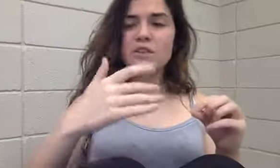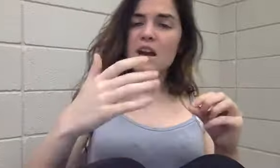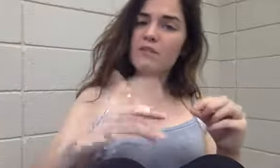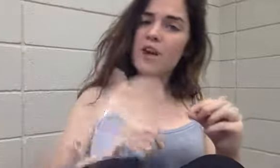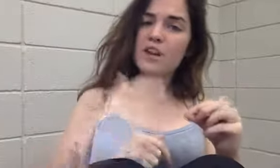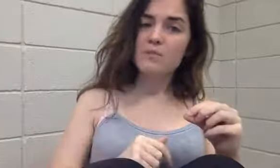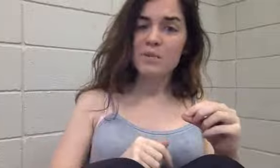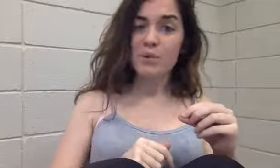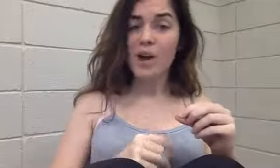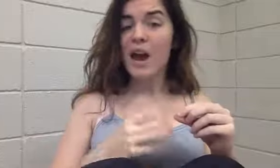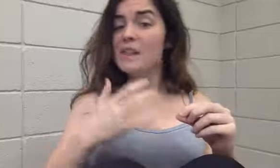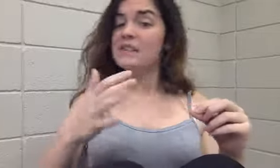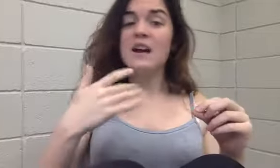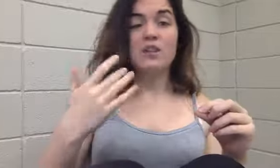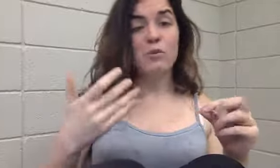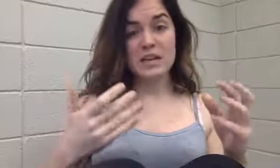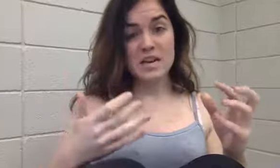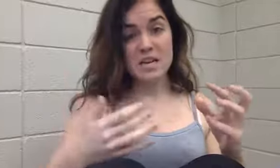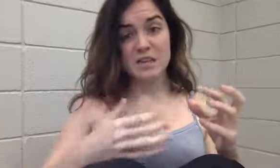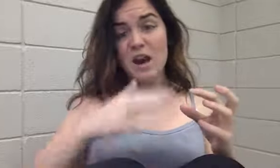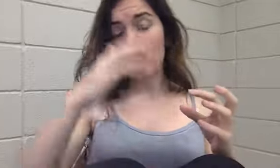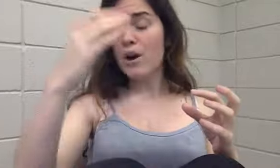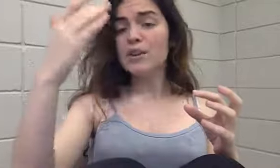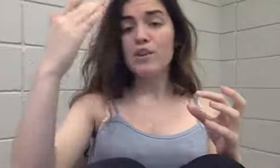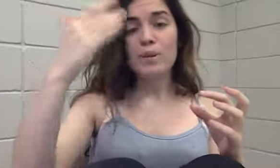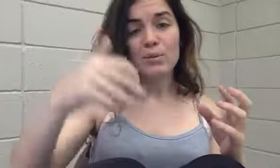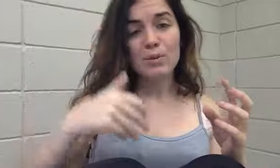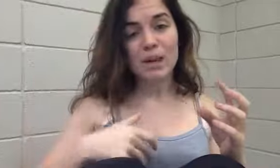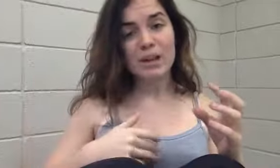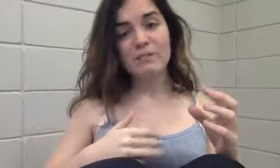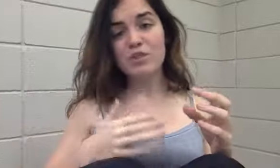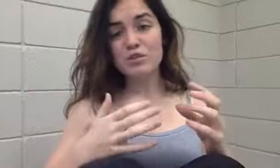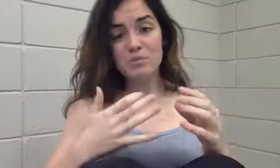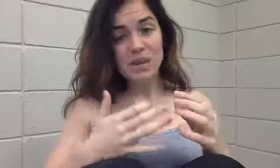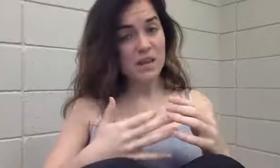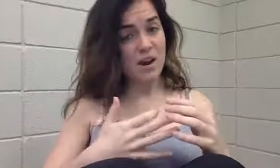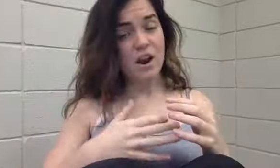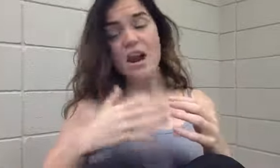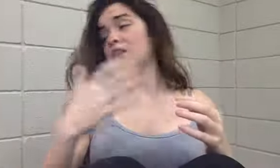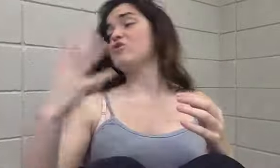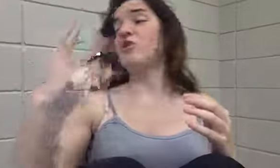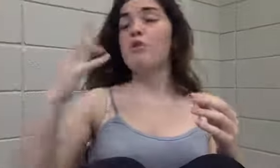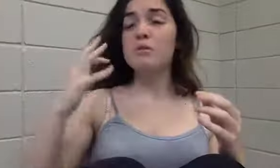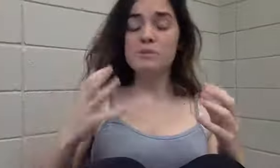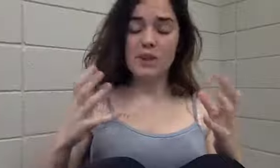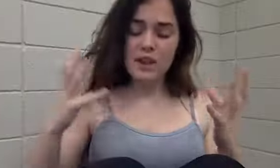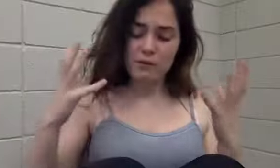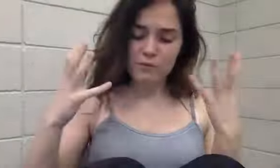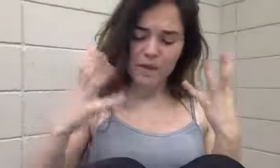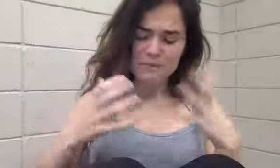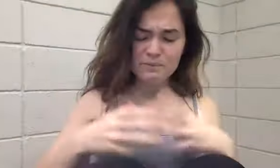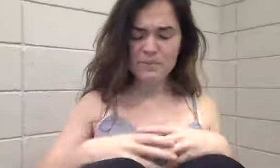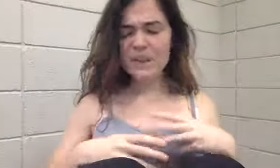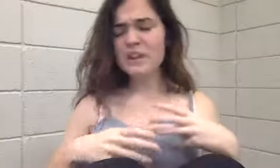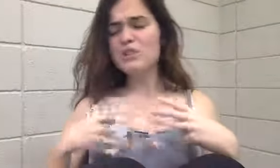for other people, and that's not the way that it is. And while there are people in my life that should be there, and they should always be there for me, and they should always